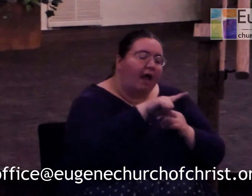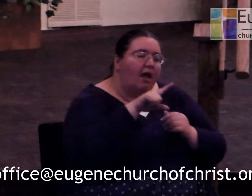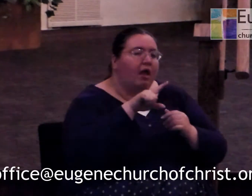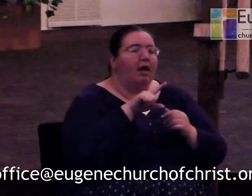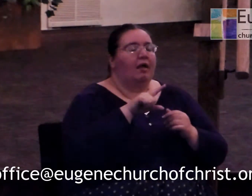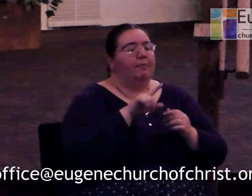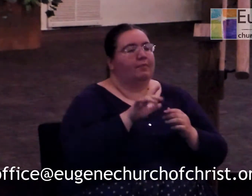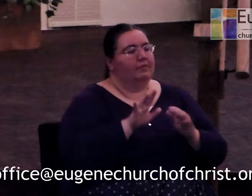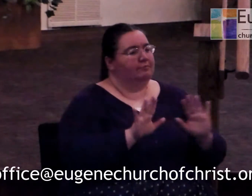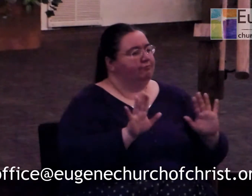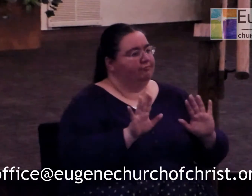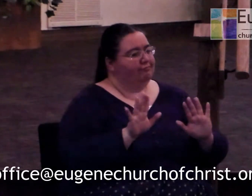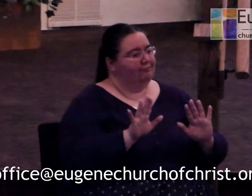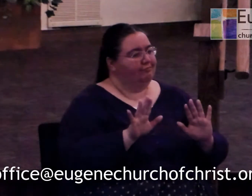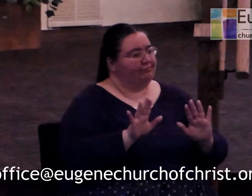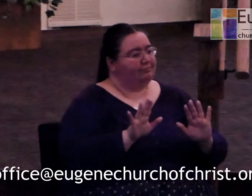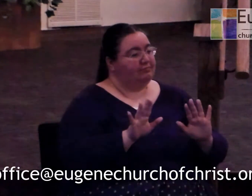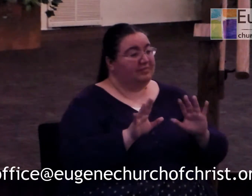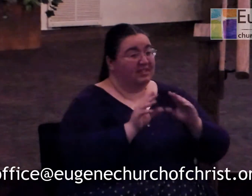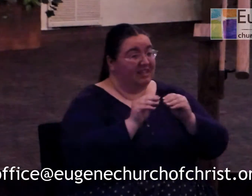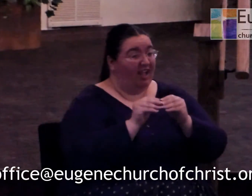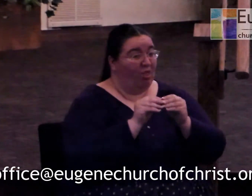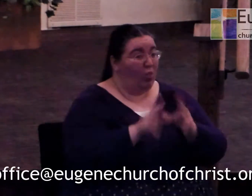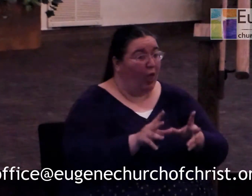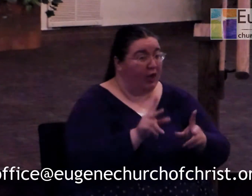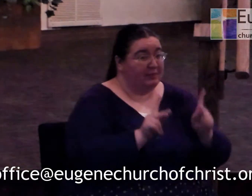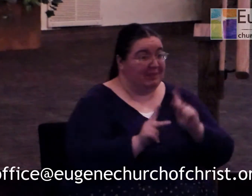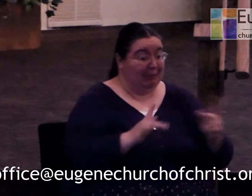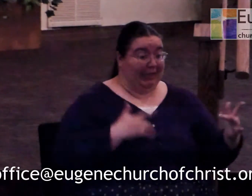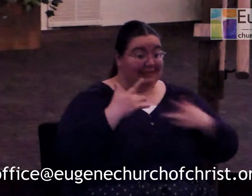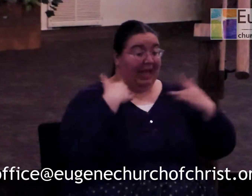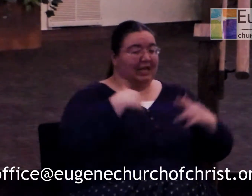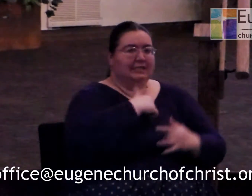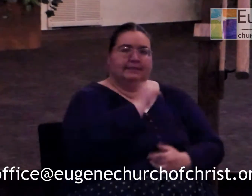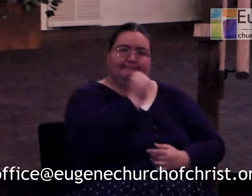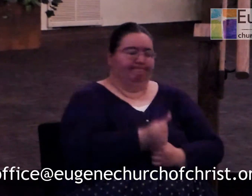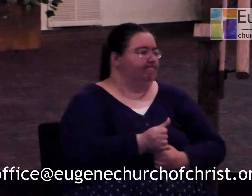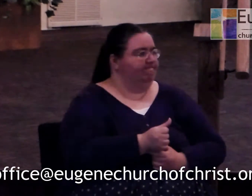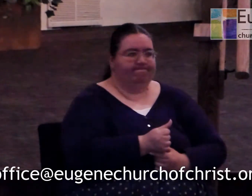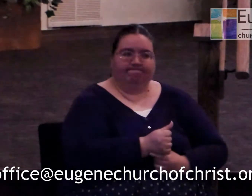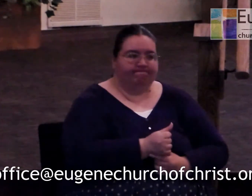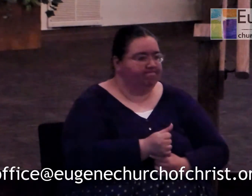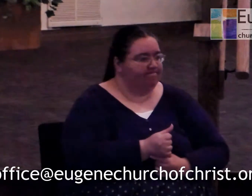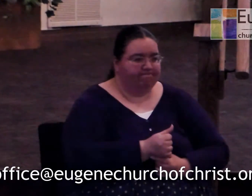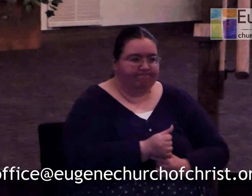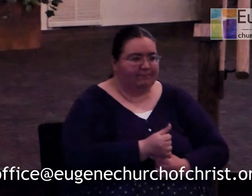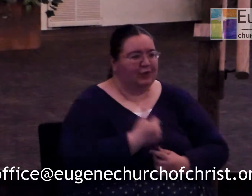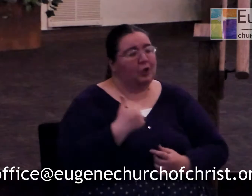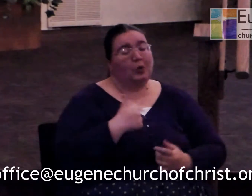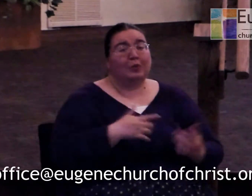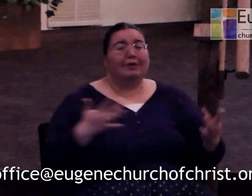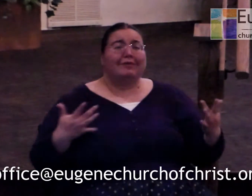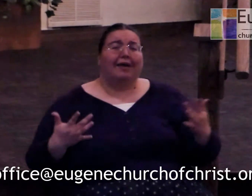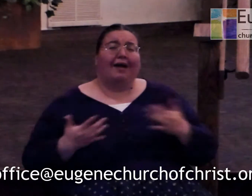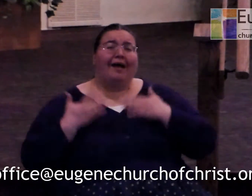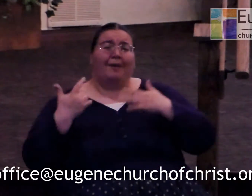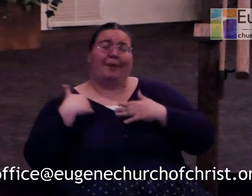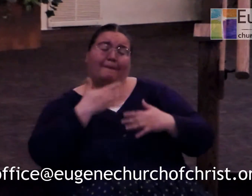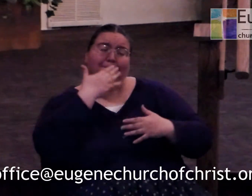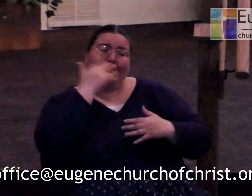of the lost is not one we're excited about. It's not one we relish. It's not one that we're so glad we're in a better state than those who are lost or anything like